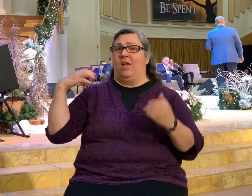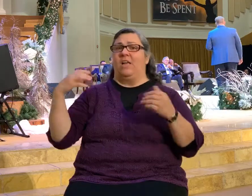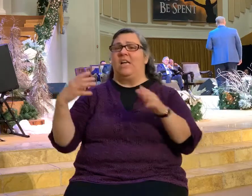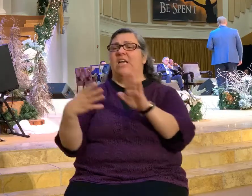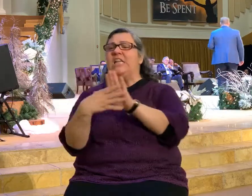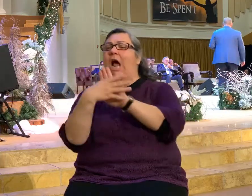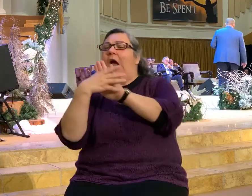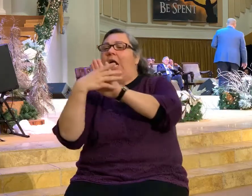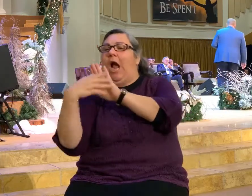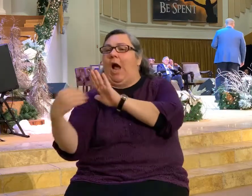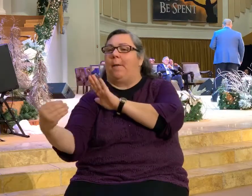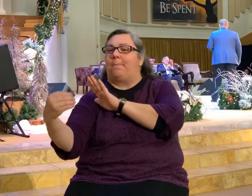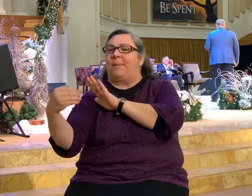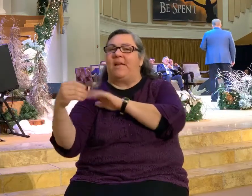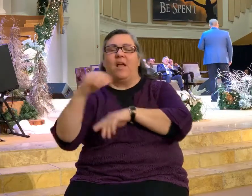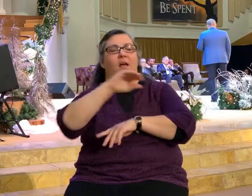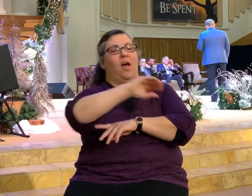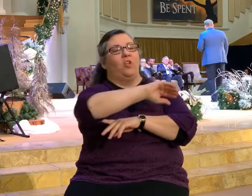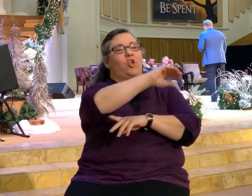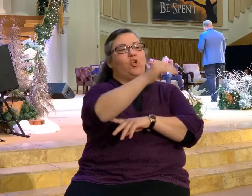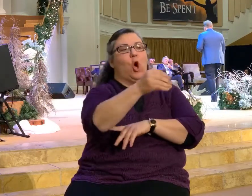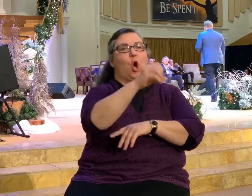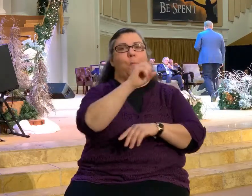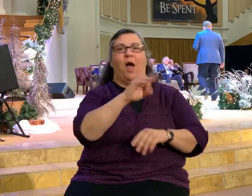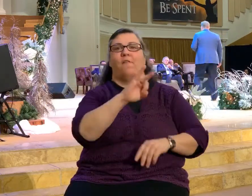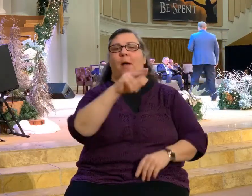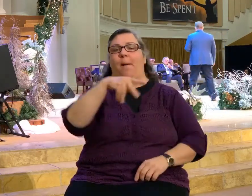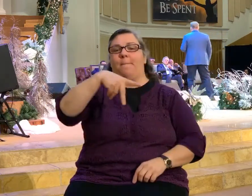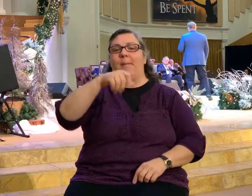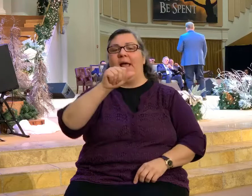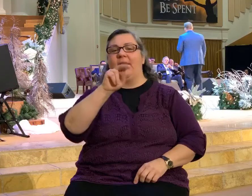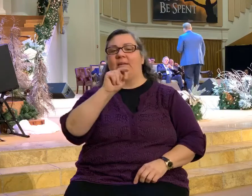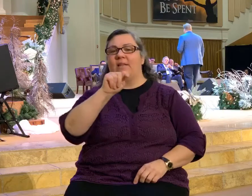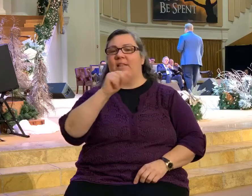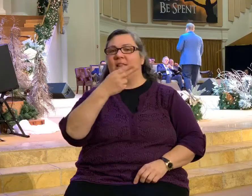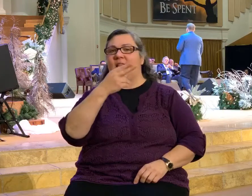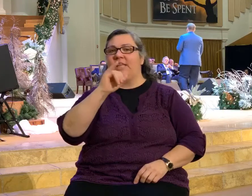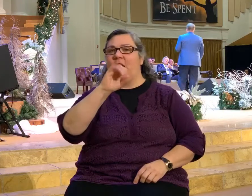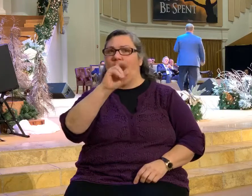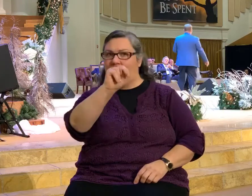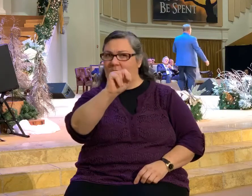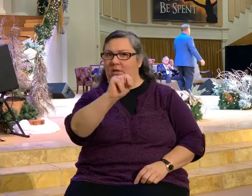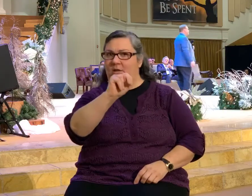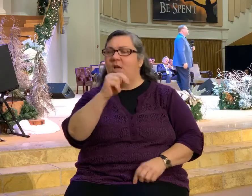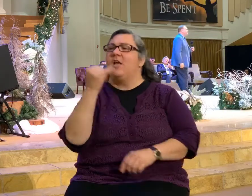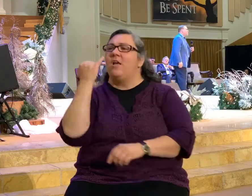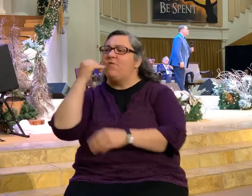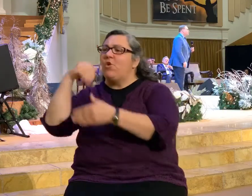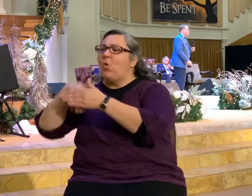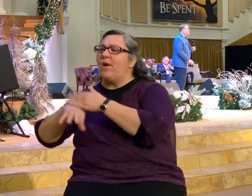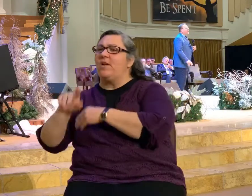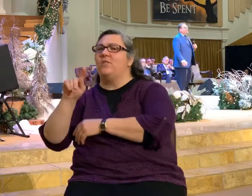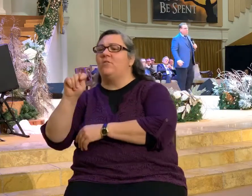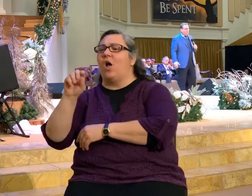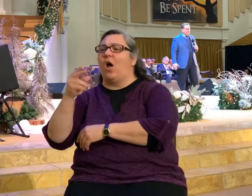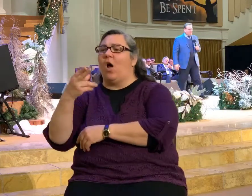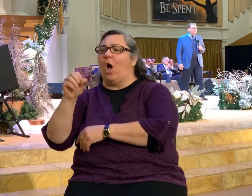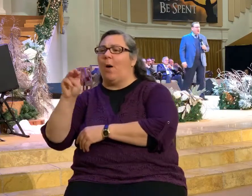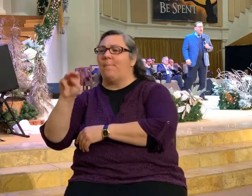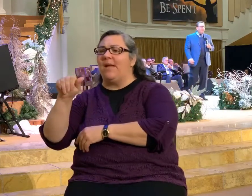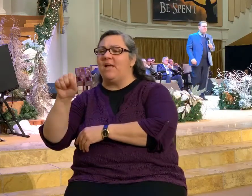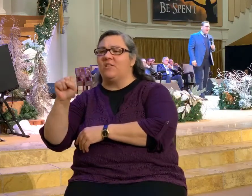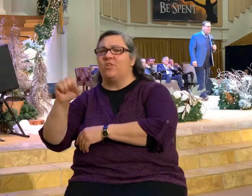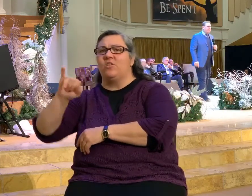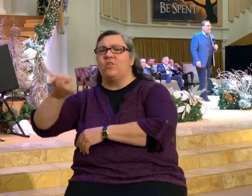the dome of the Pantheon. You go to Monticello, where Thomas Jefferson's house, it is almost an exact